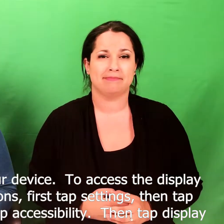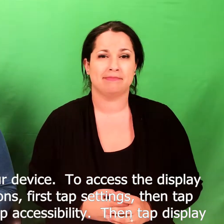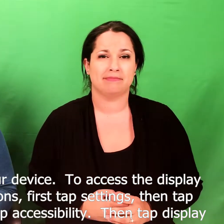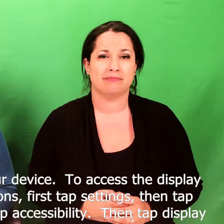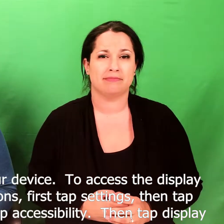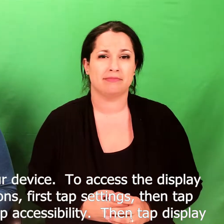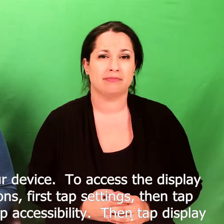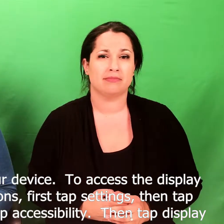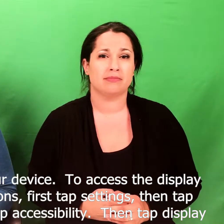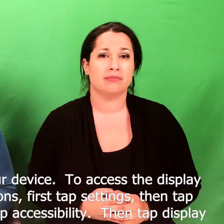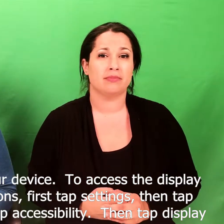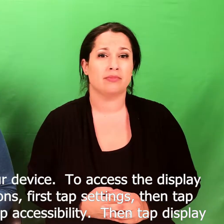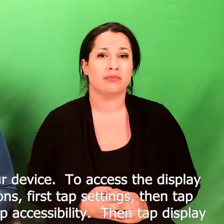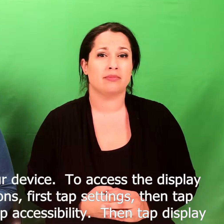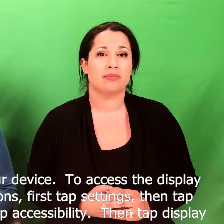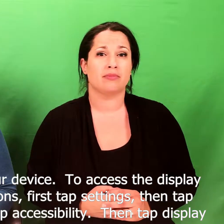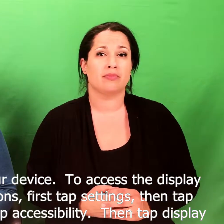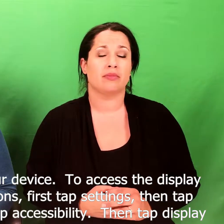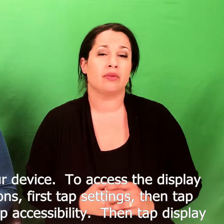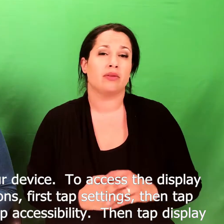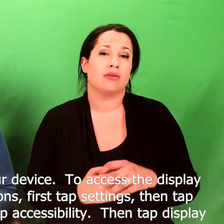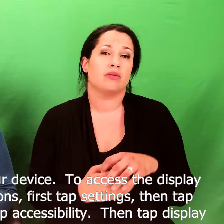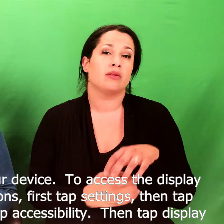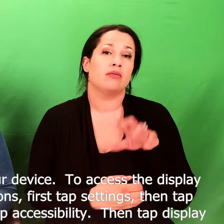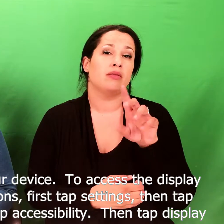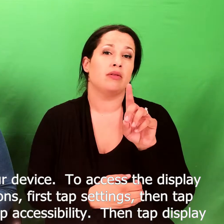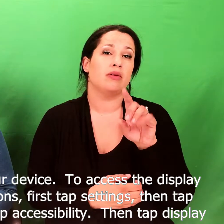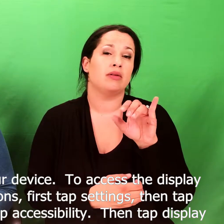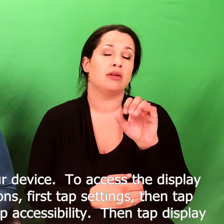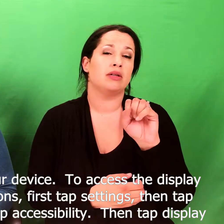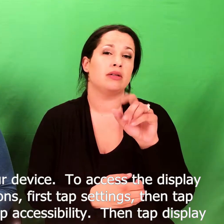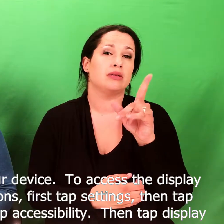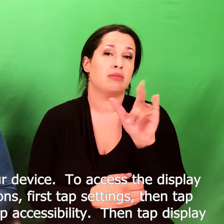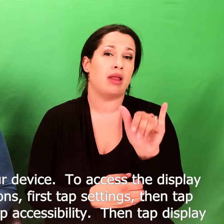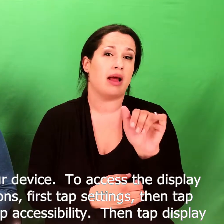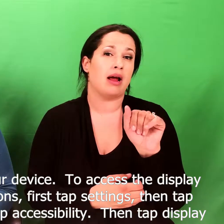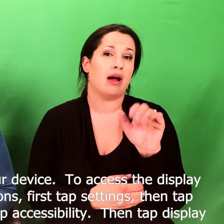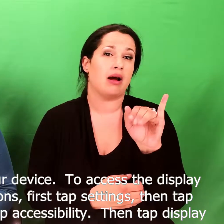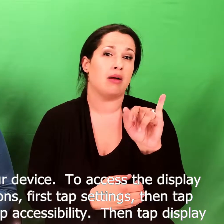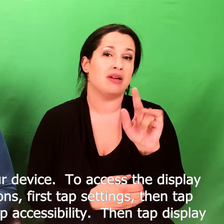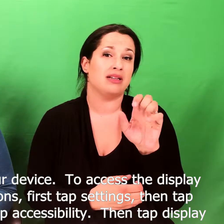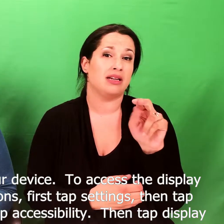To access the display accommodations, first tap Settings,